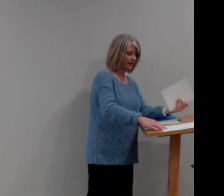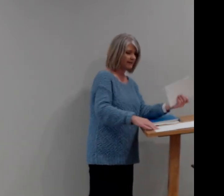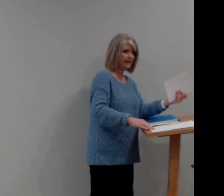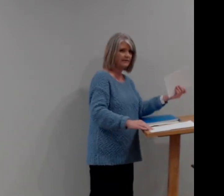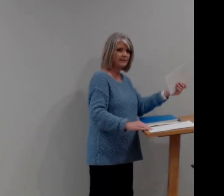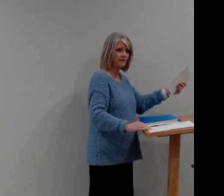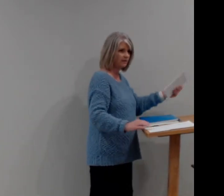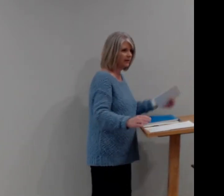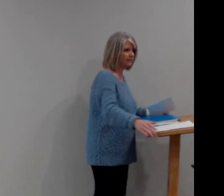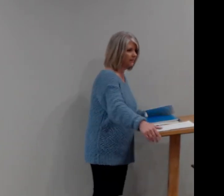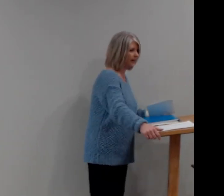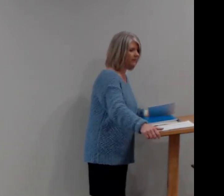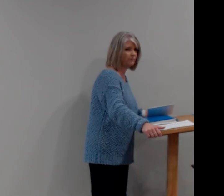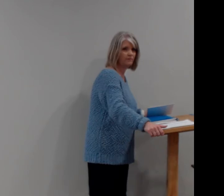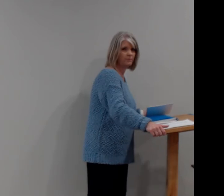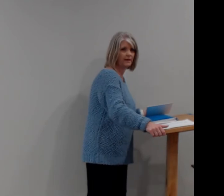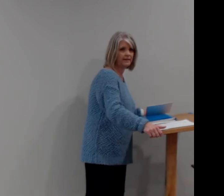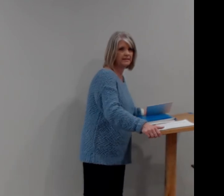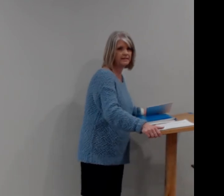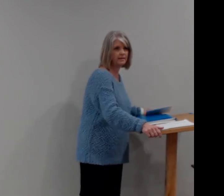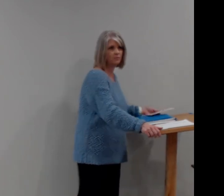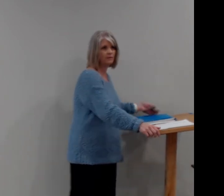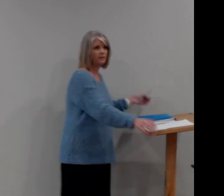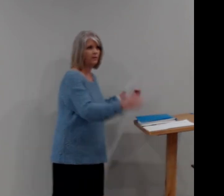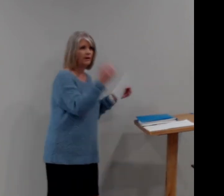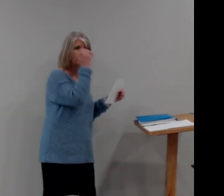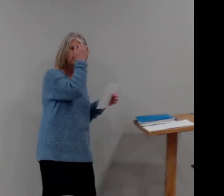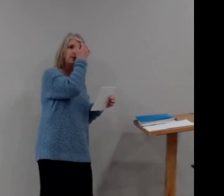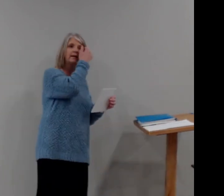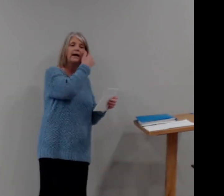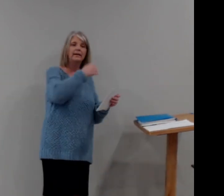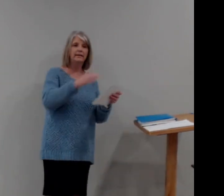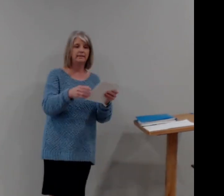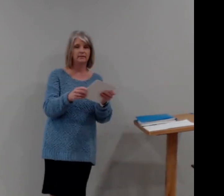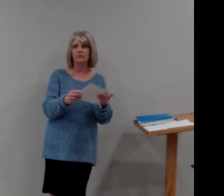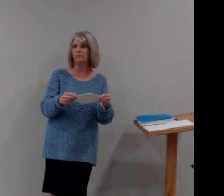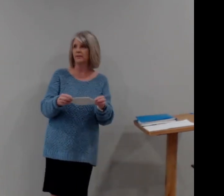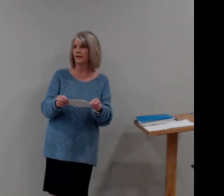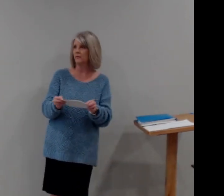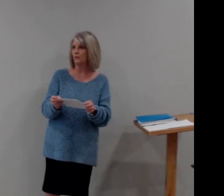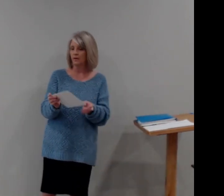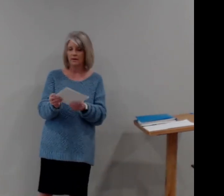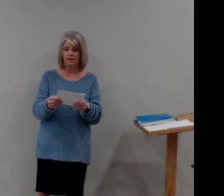Is there, I don't know if everybody can see really well. If we kind of need to group together.